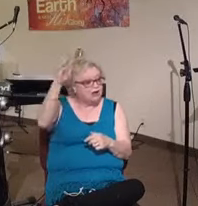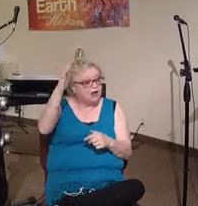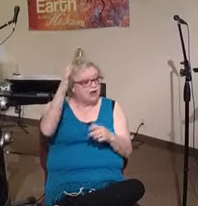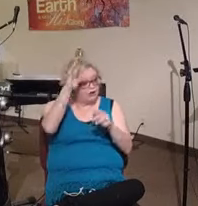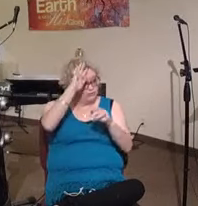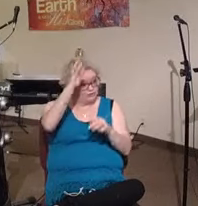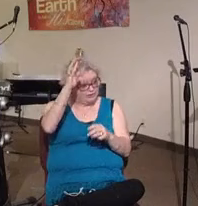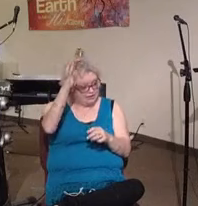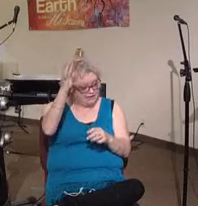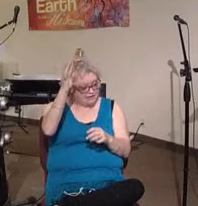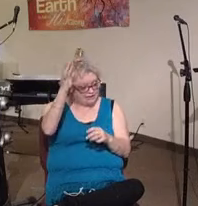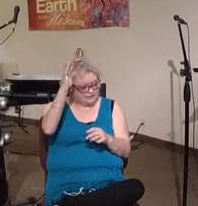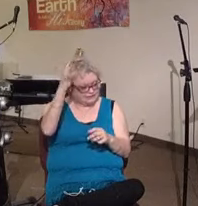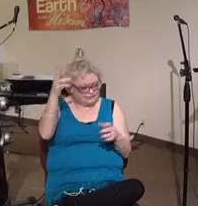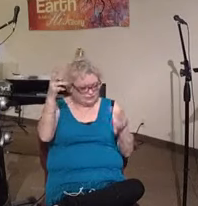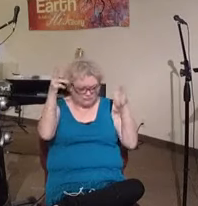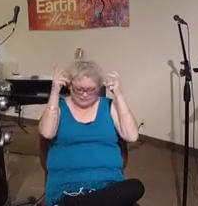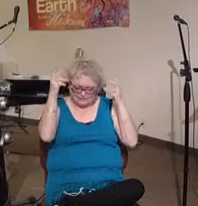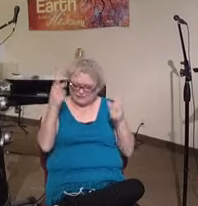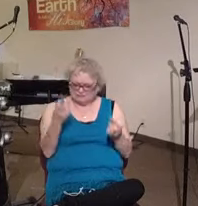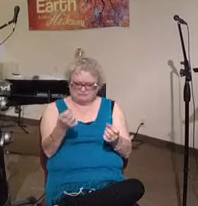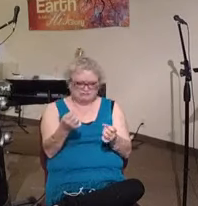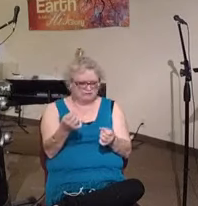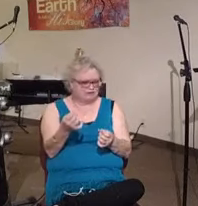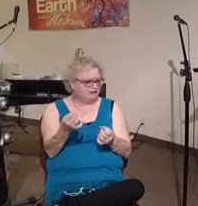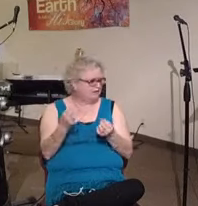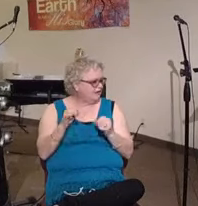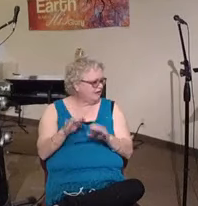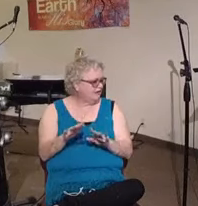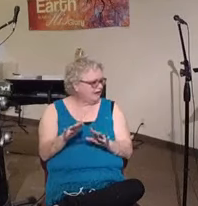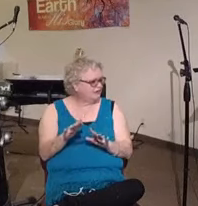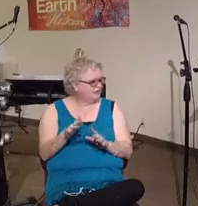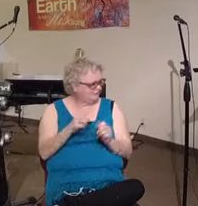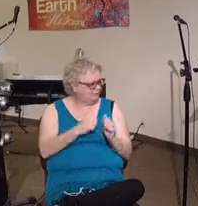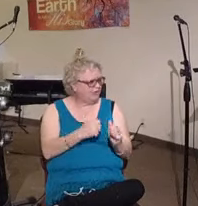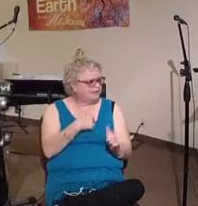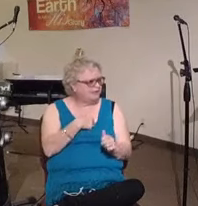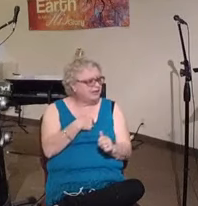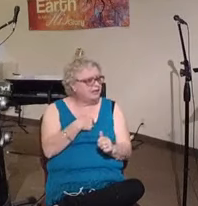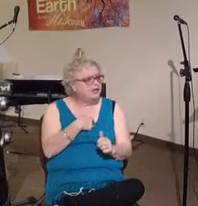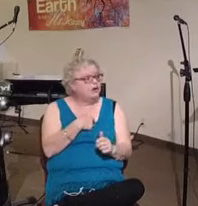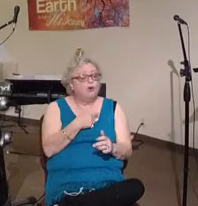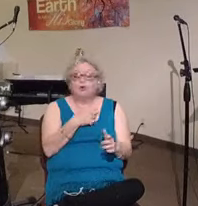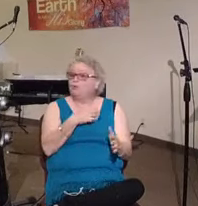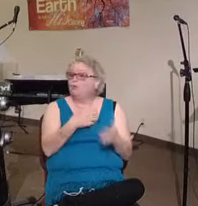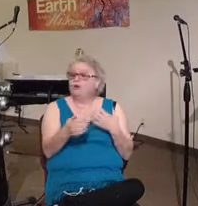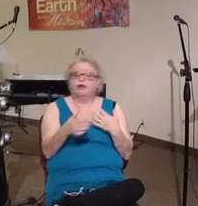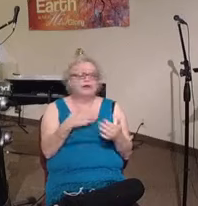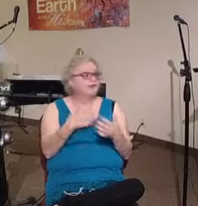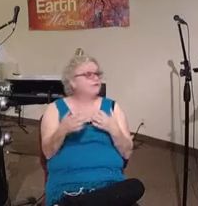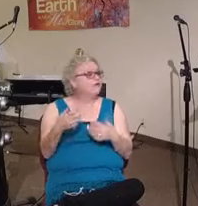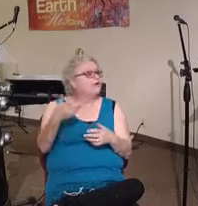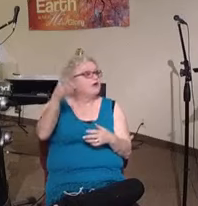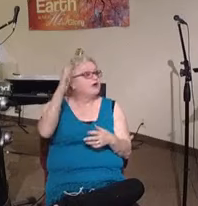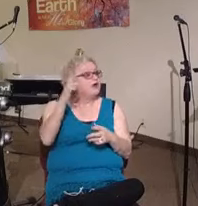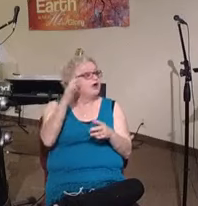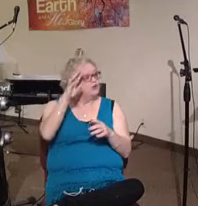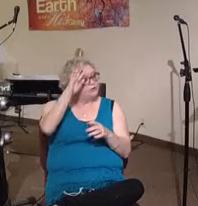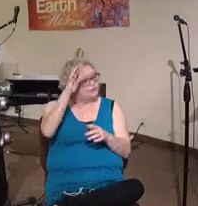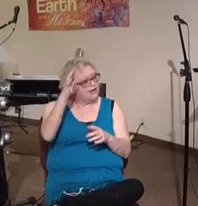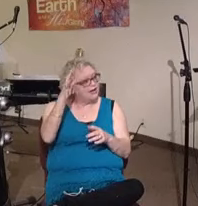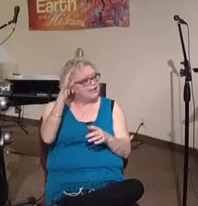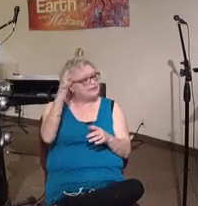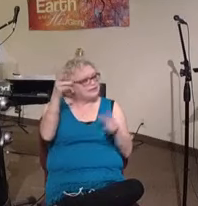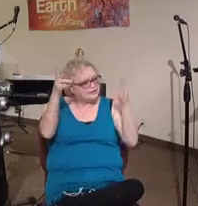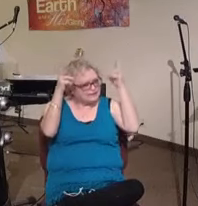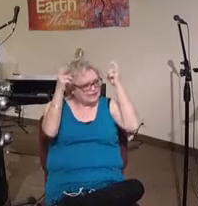created, so Satan doesn't like it. Are you following me? Whatever God created, he created you, so Satan is